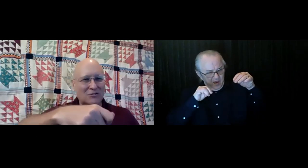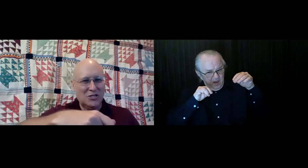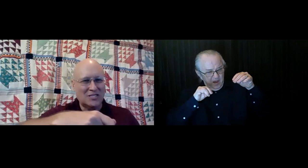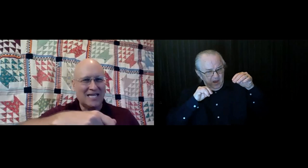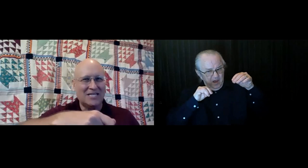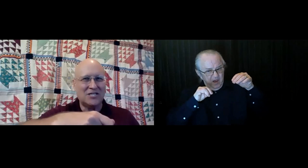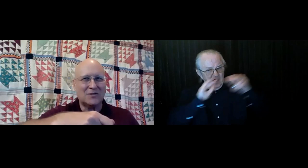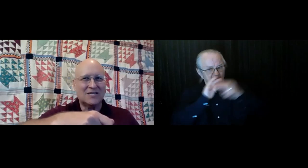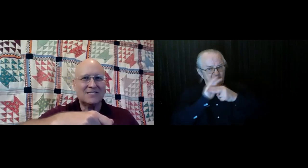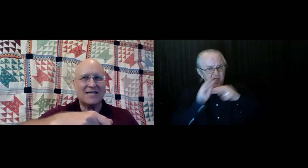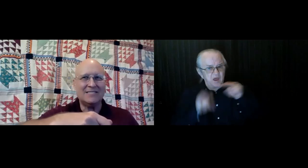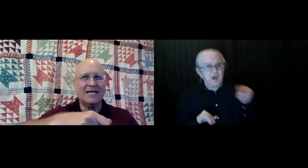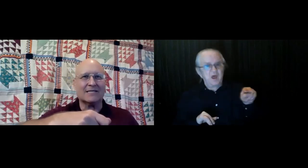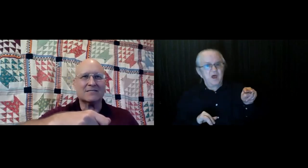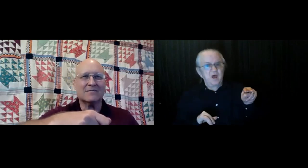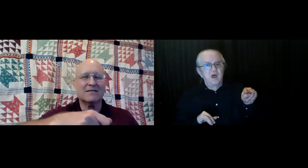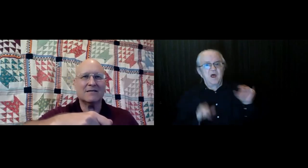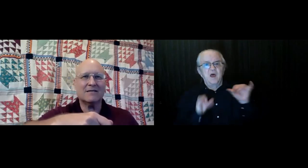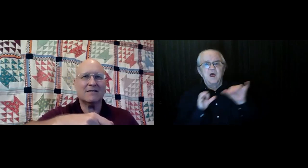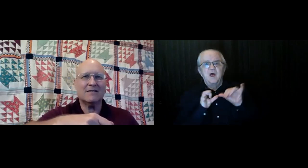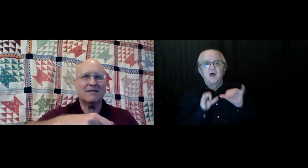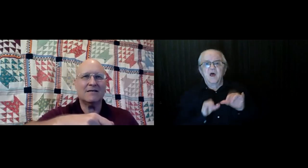sticker out and she looked at it. And she goes, size 6.